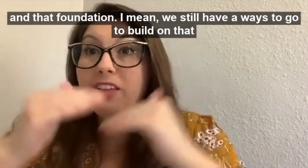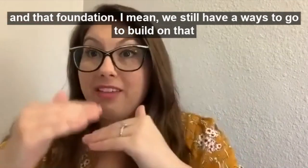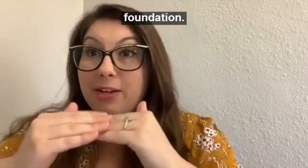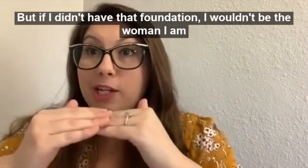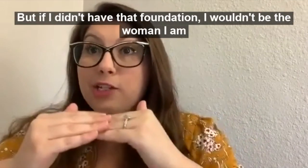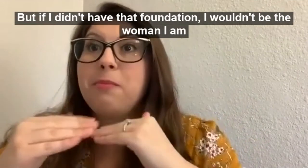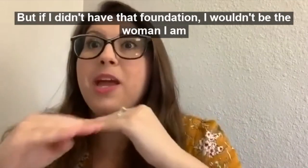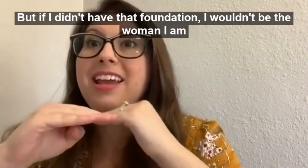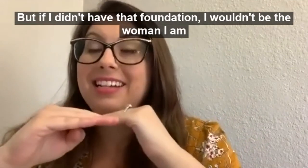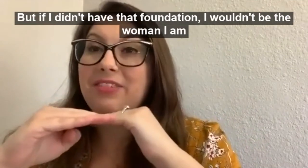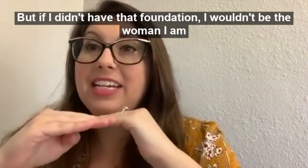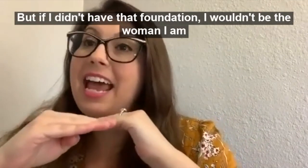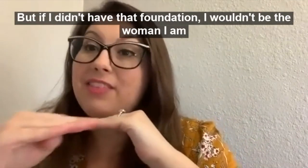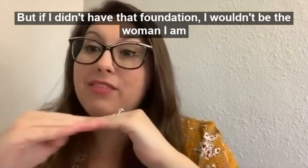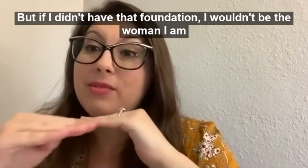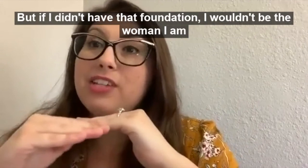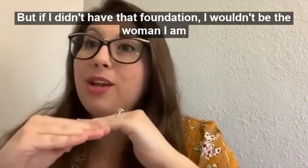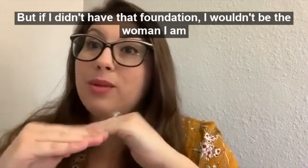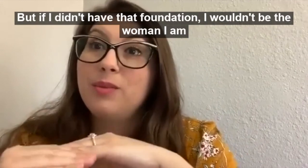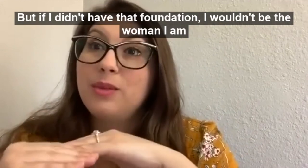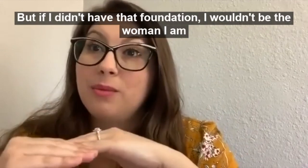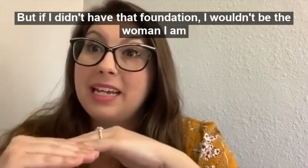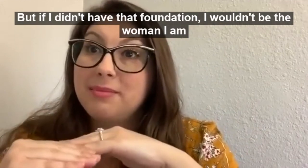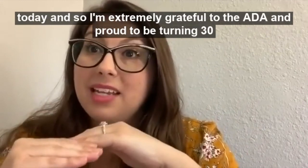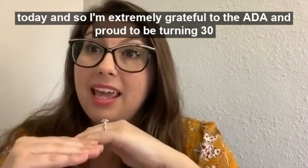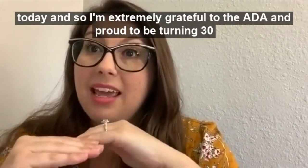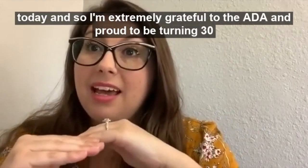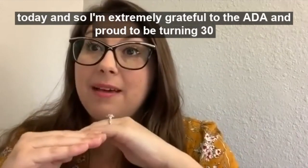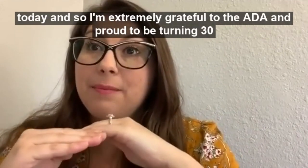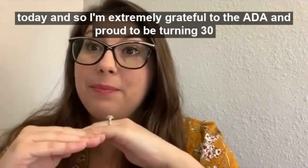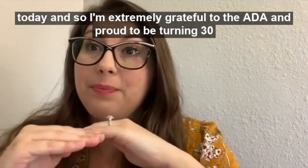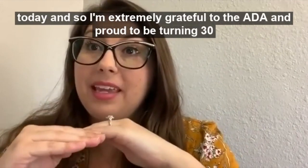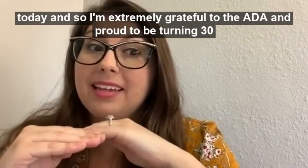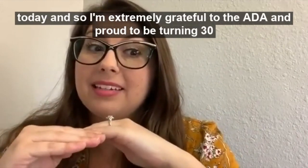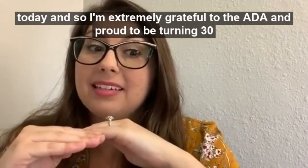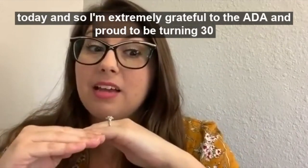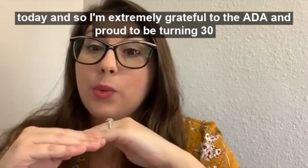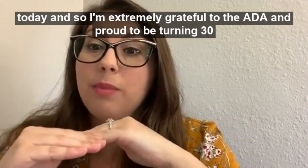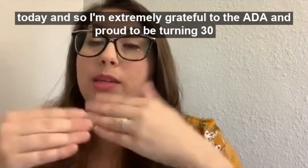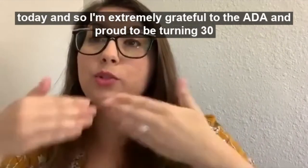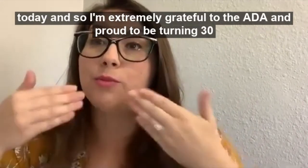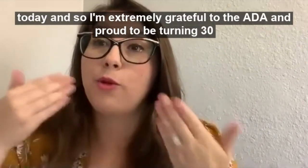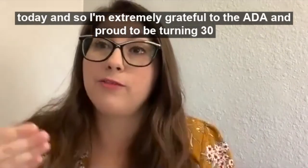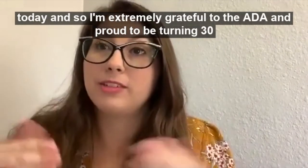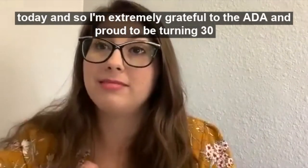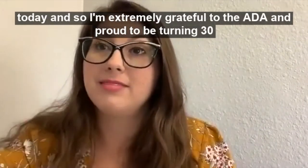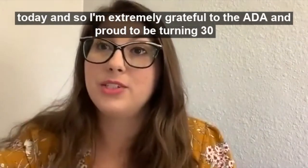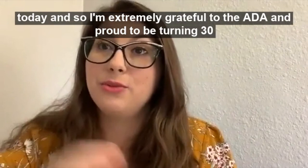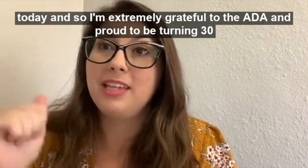that foundation, but if I didn't have that foundation, I wouldn't be the woman I am today. And so I'm extremely grateful to the